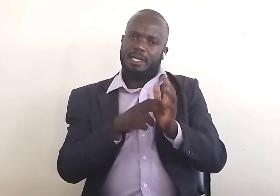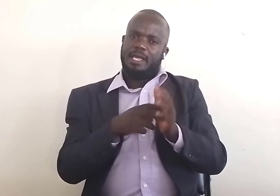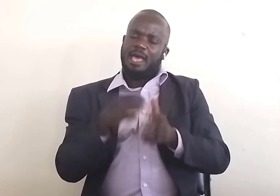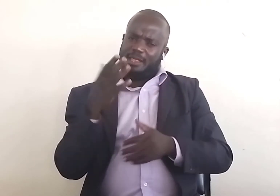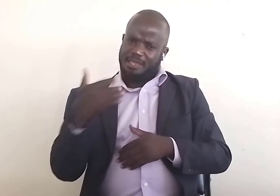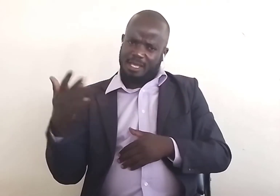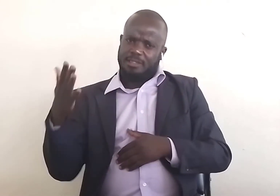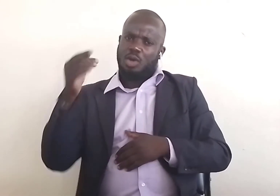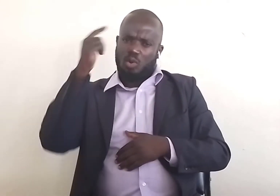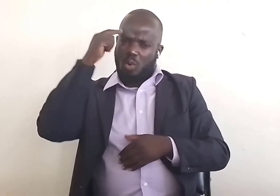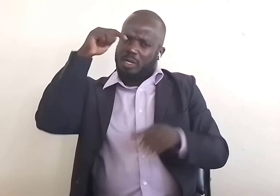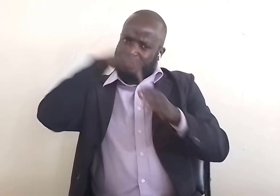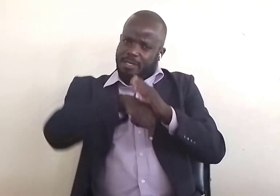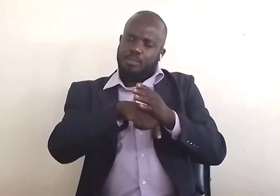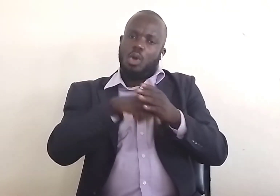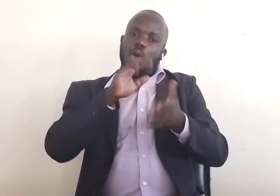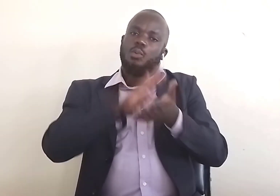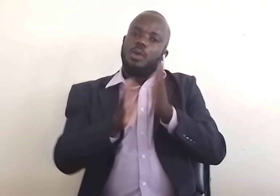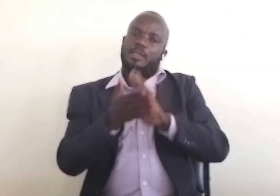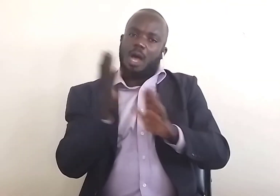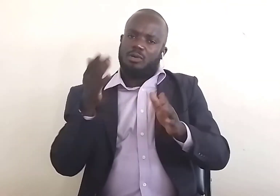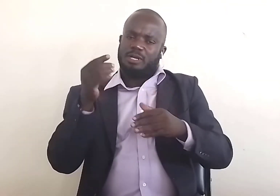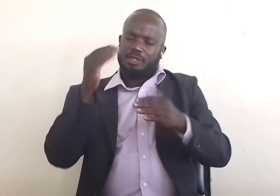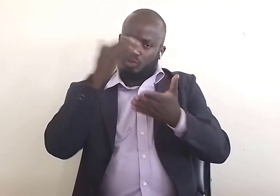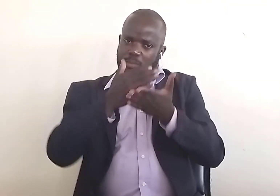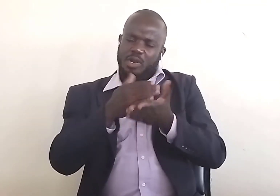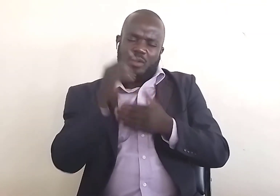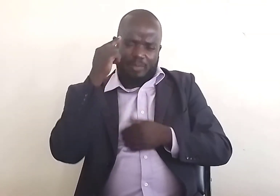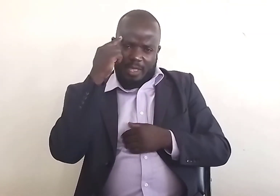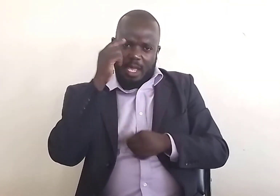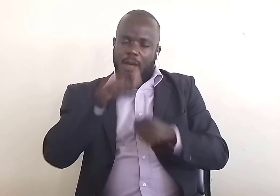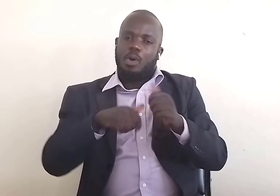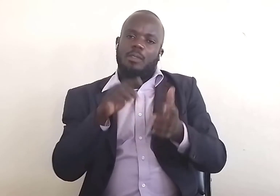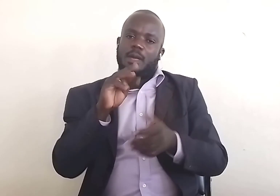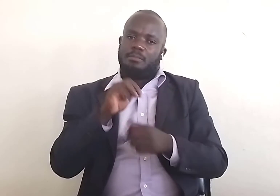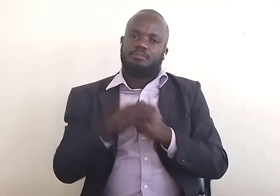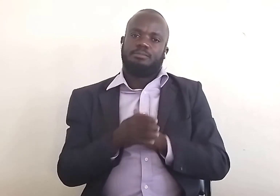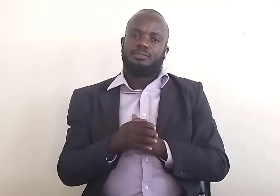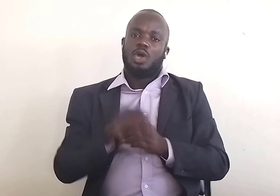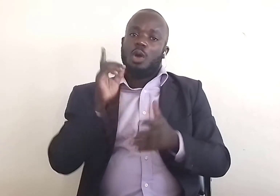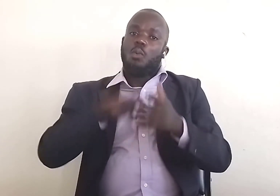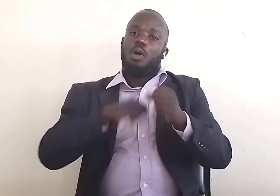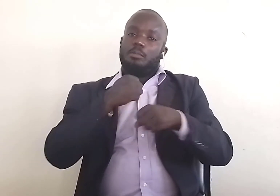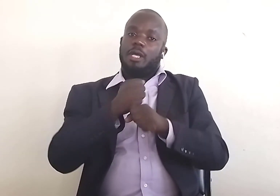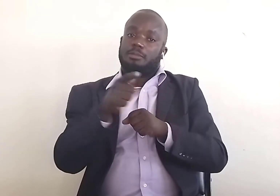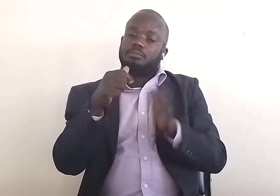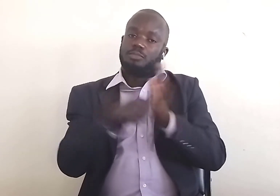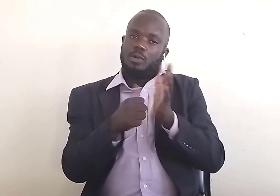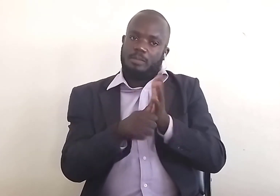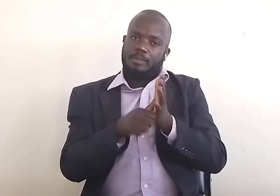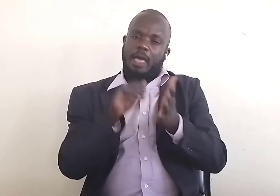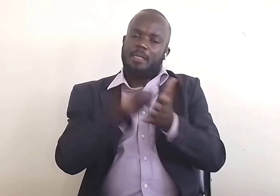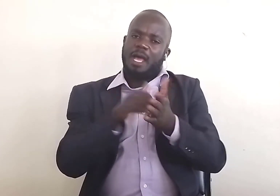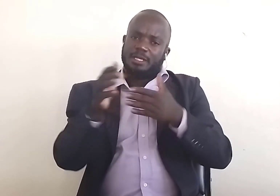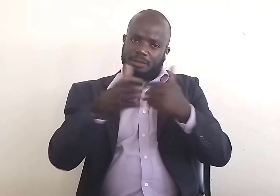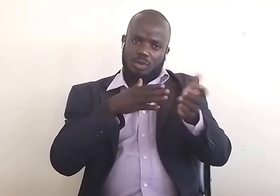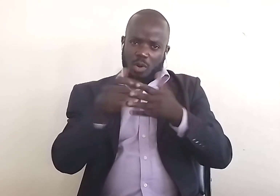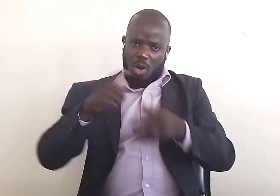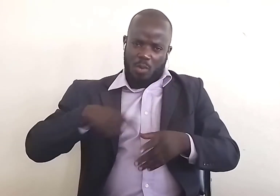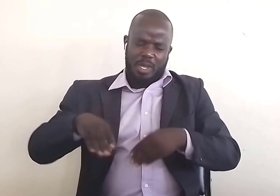intuitively without stopping to consciously think about them. What makes this disturbing is the fact that the signals that we give off through